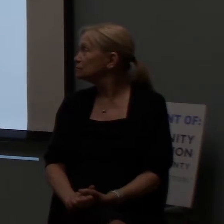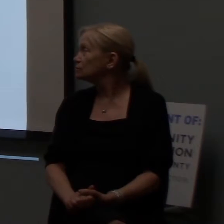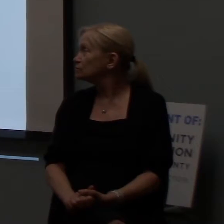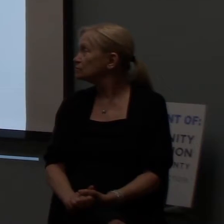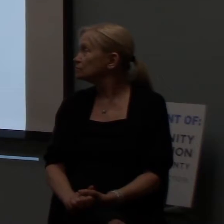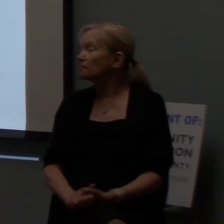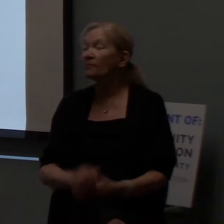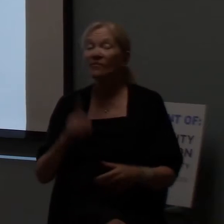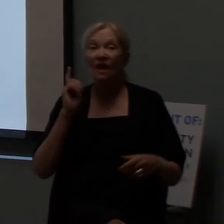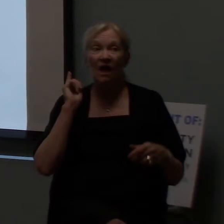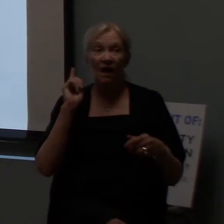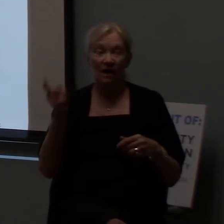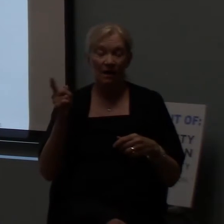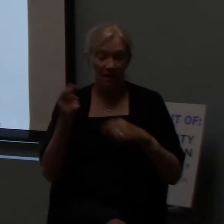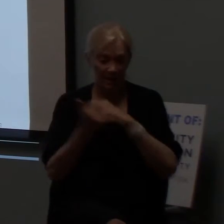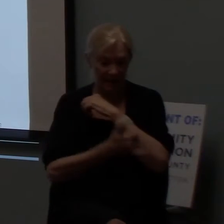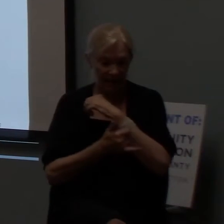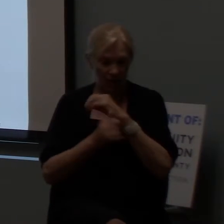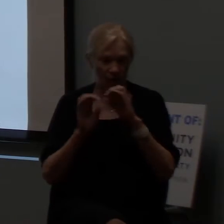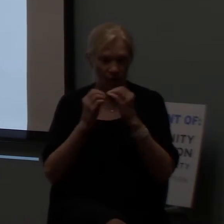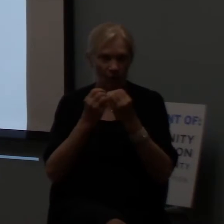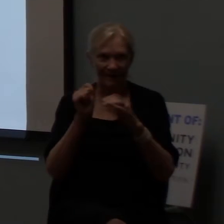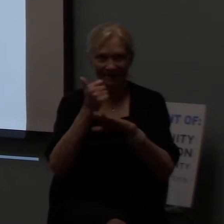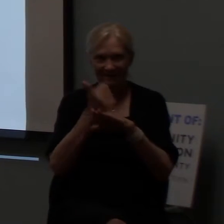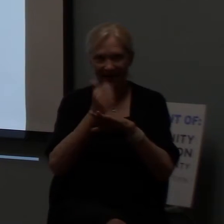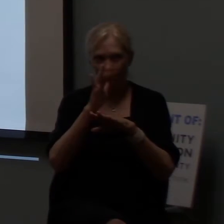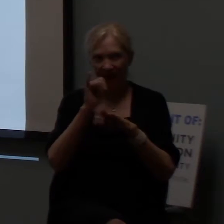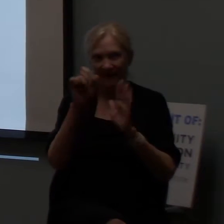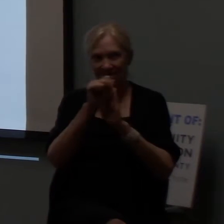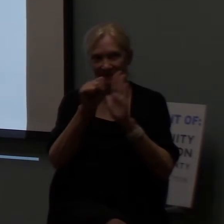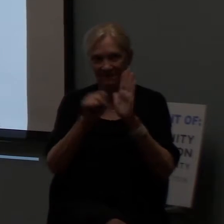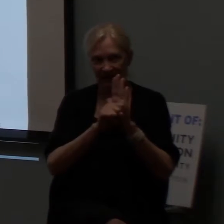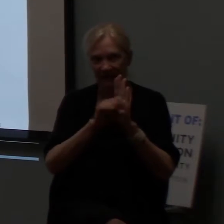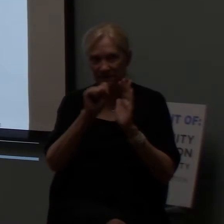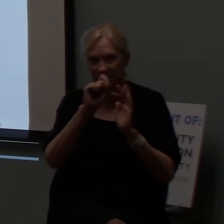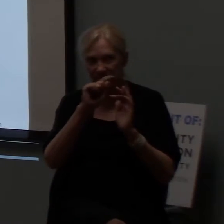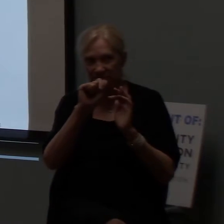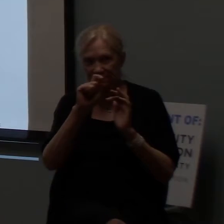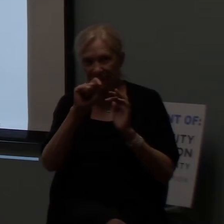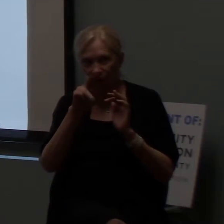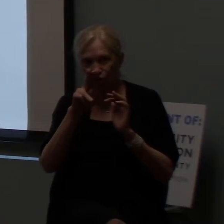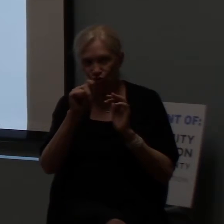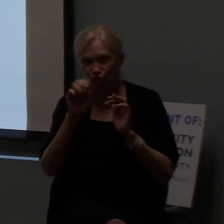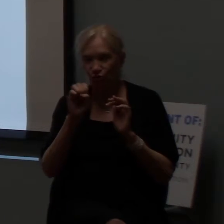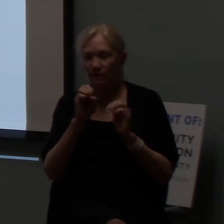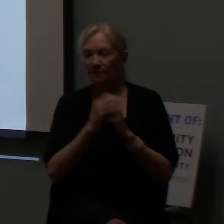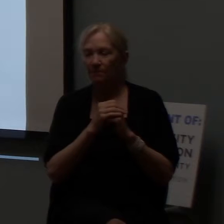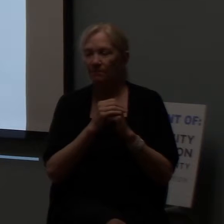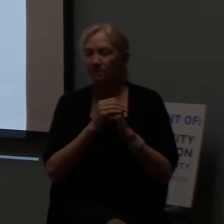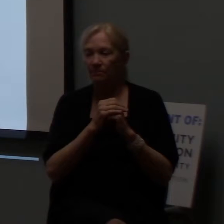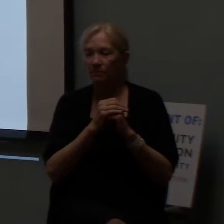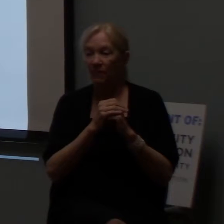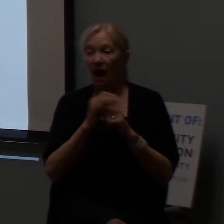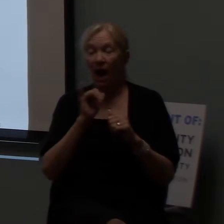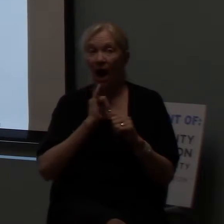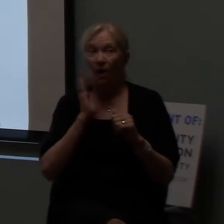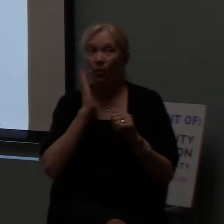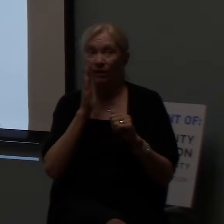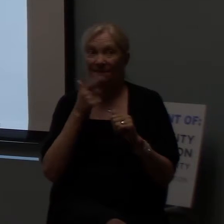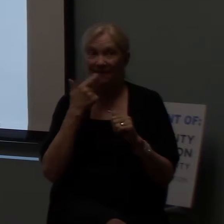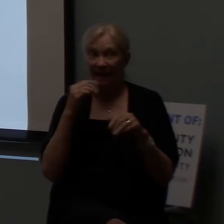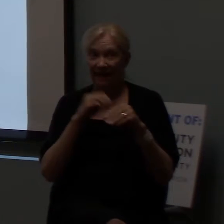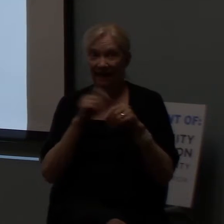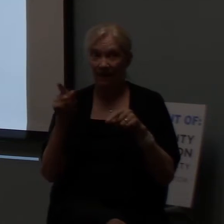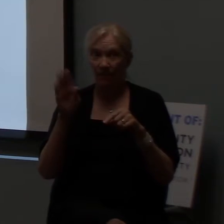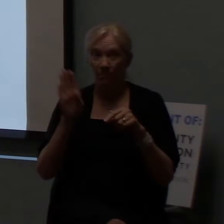the county organization is set by state statute. So we have elected officials that are all set by state statute. I will say that in Boulder